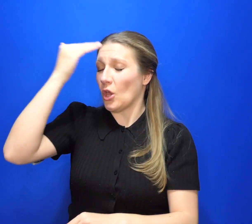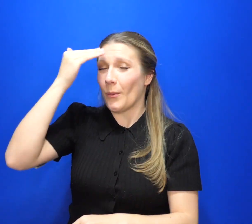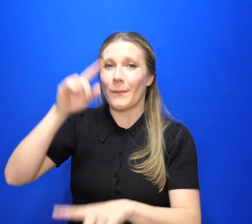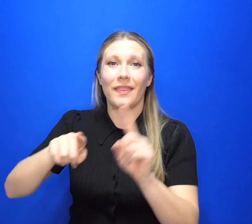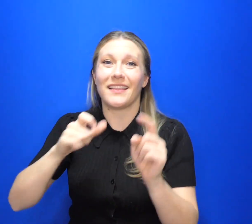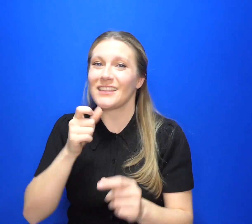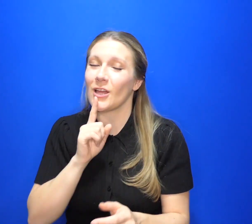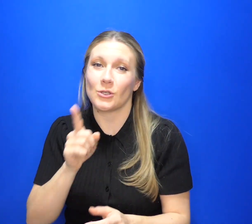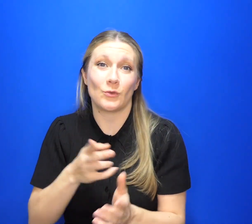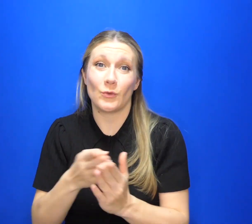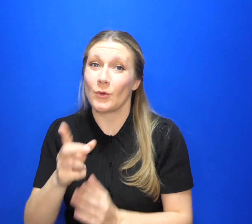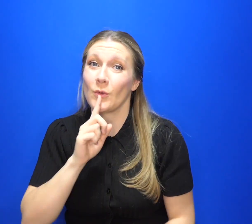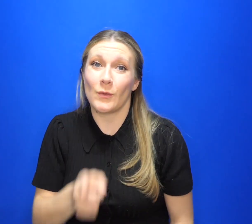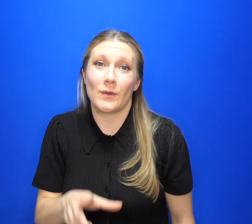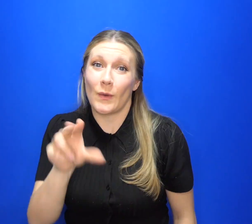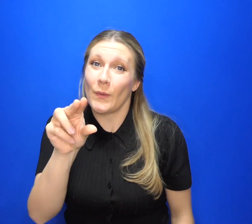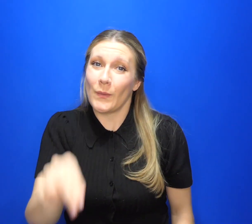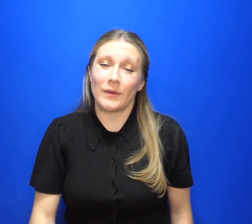in hiring my own endos,